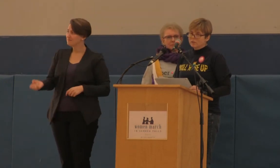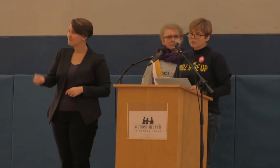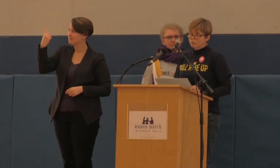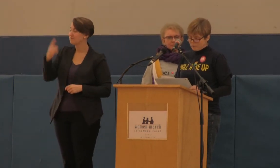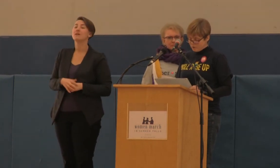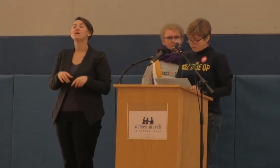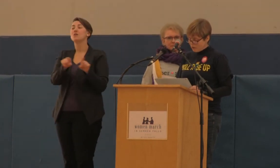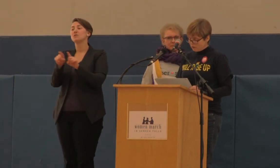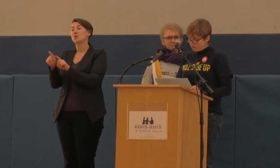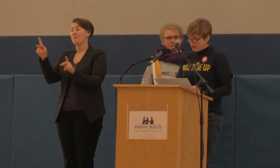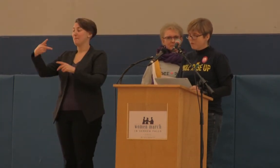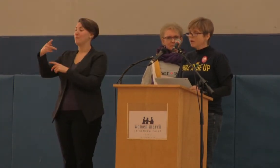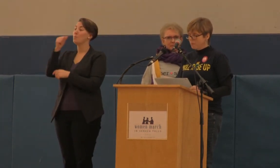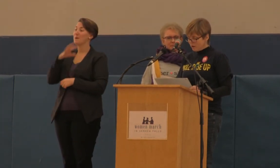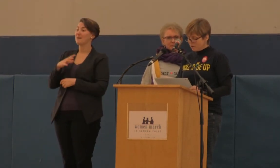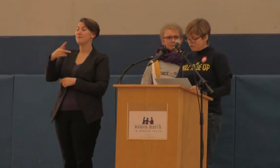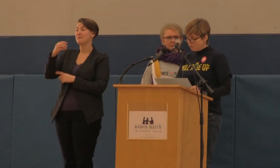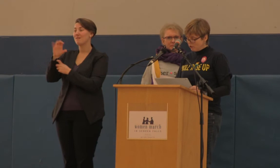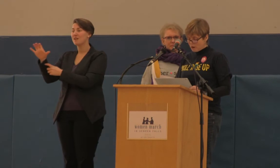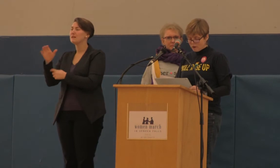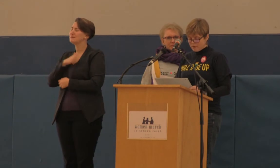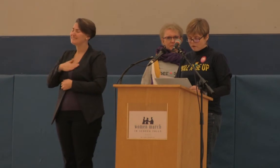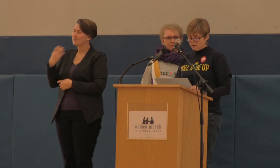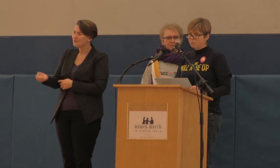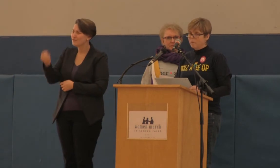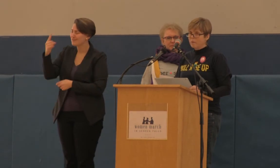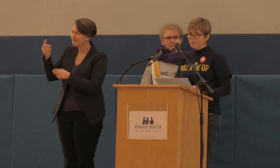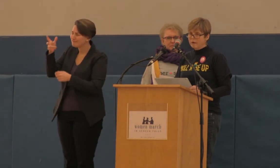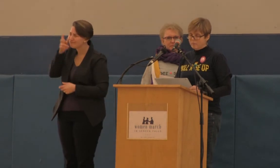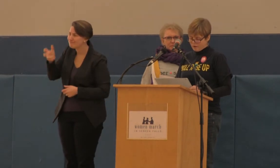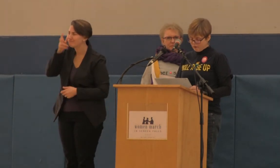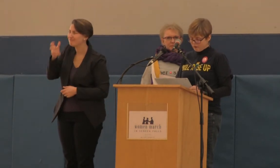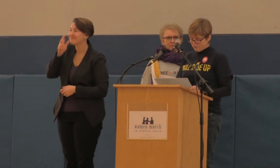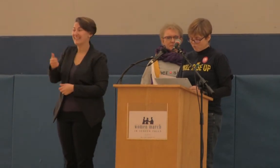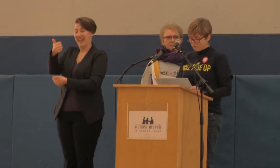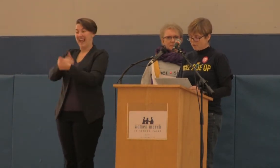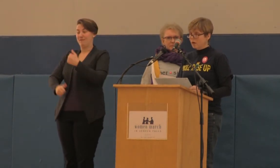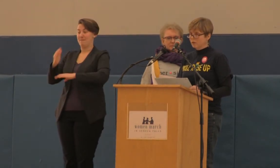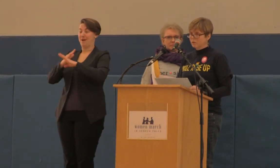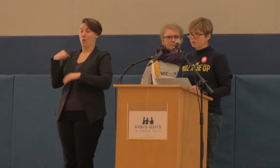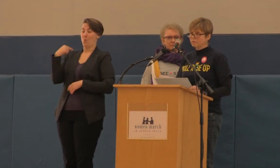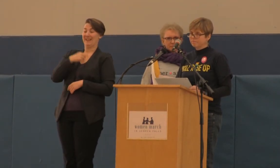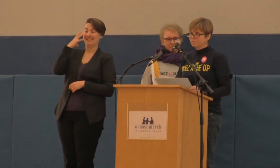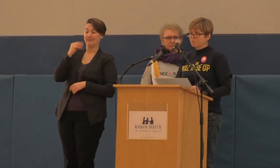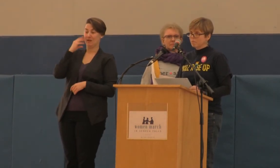Especially listen to women of color. Every barrier that we talk about is a bigger barrier for women of